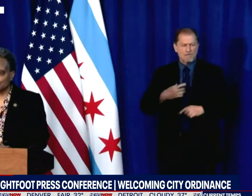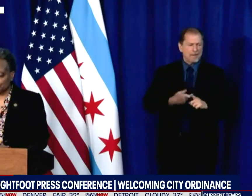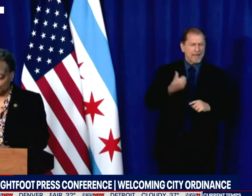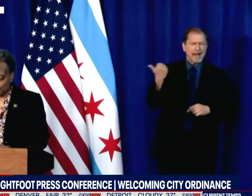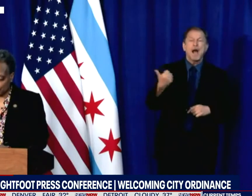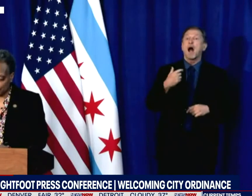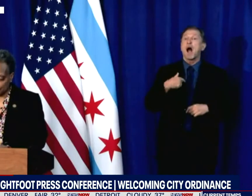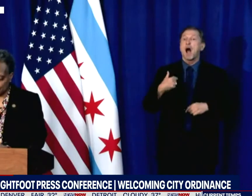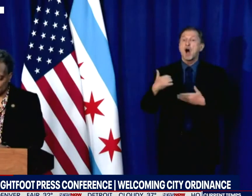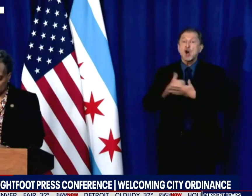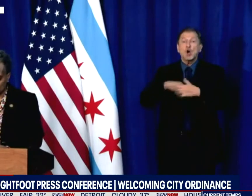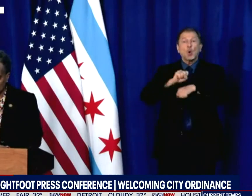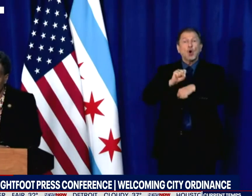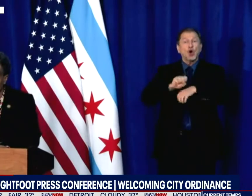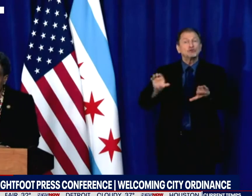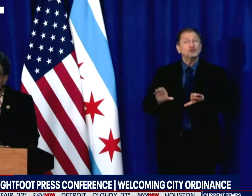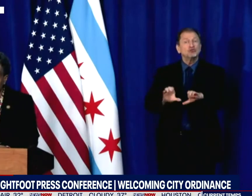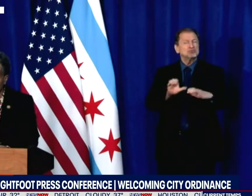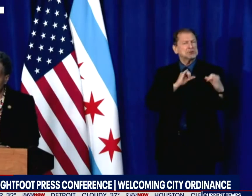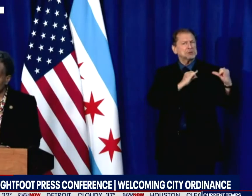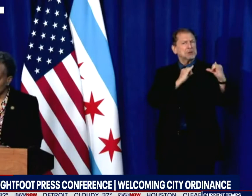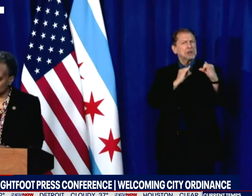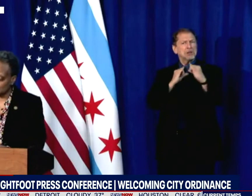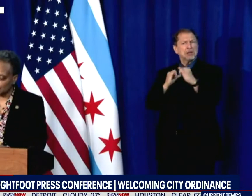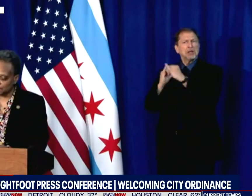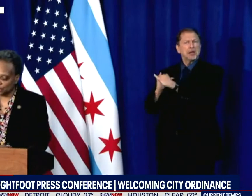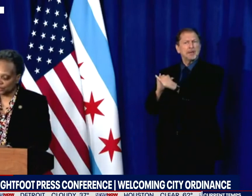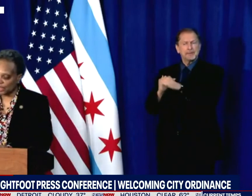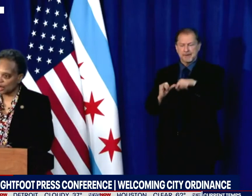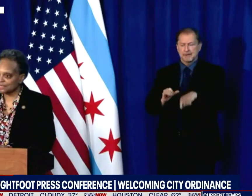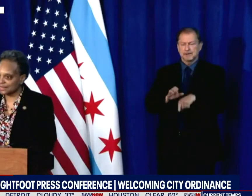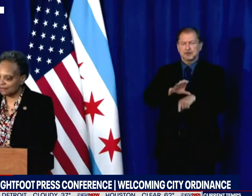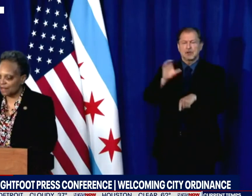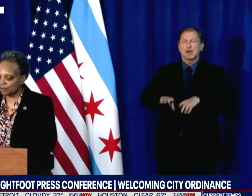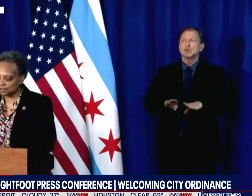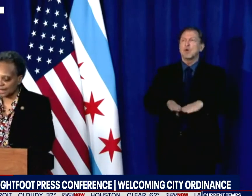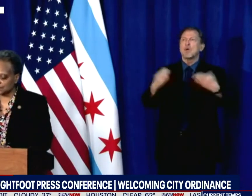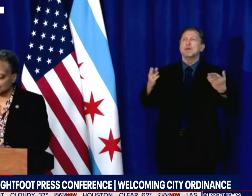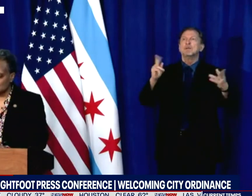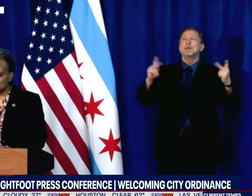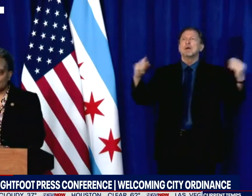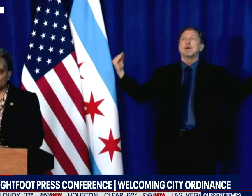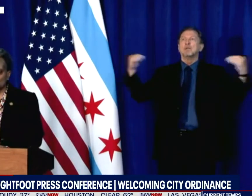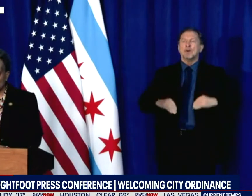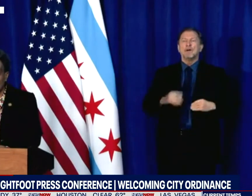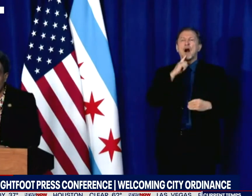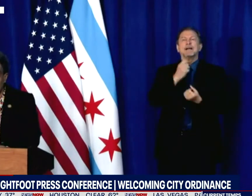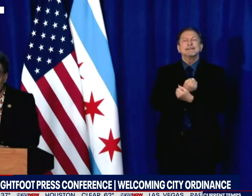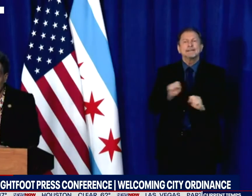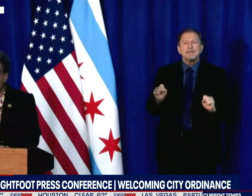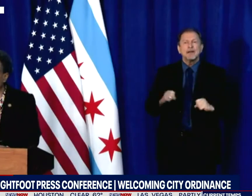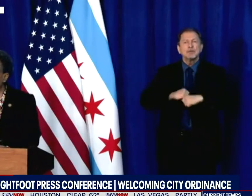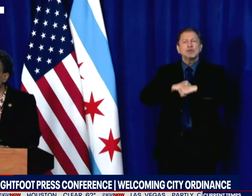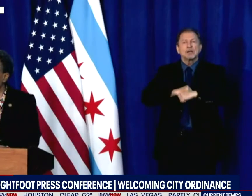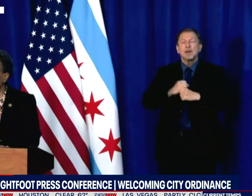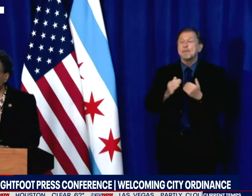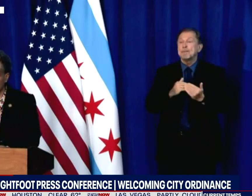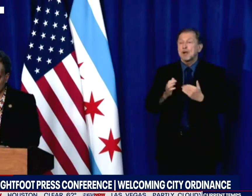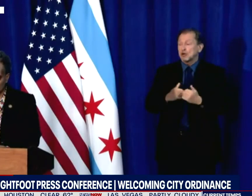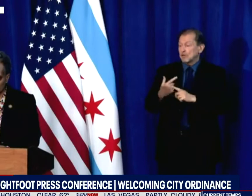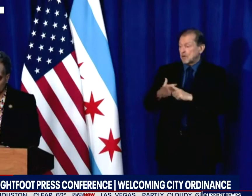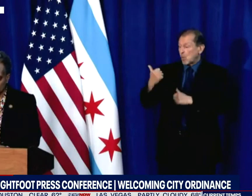care of their family. A place where people can come and know that they are safe and protected no matter who they are or